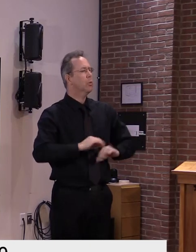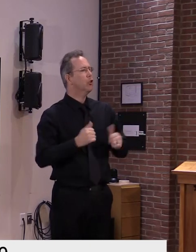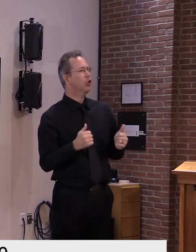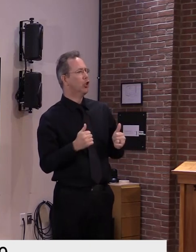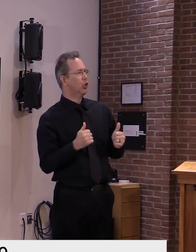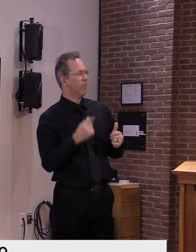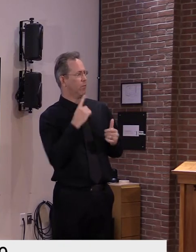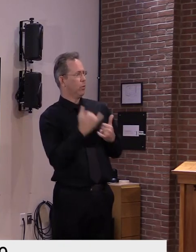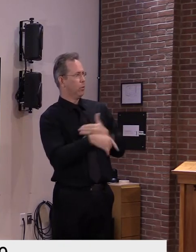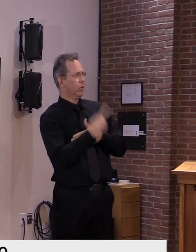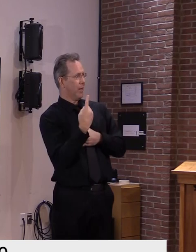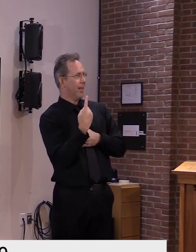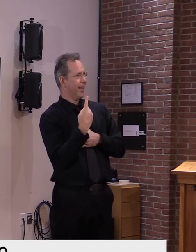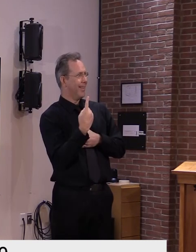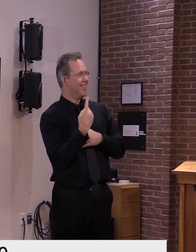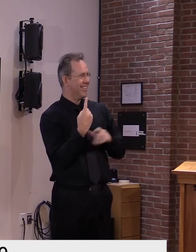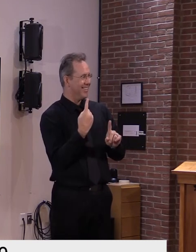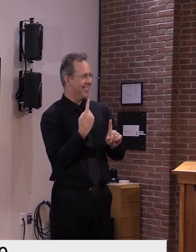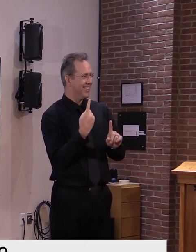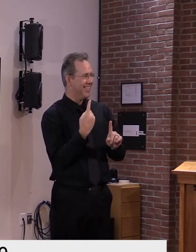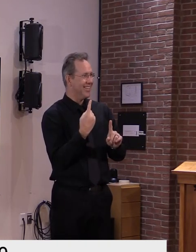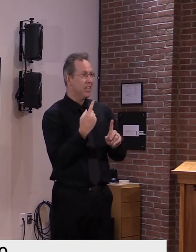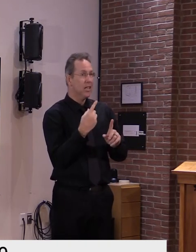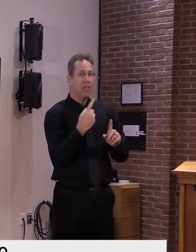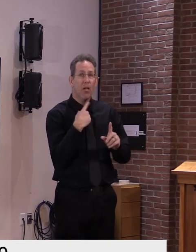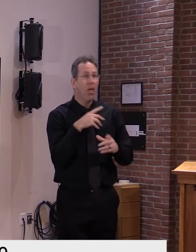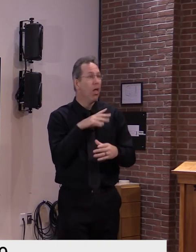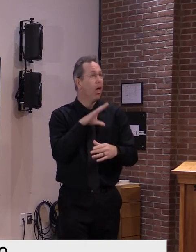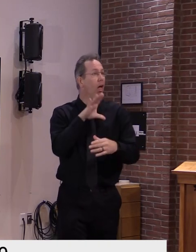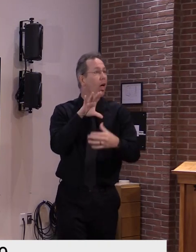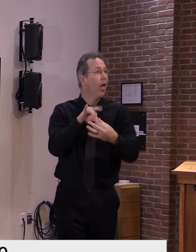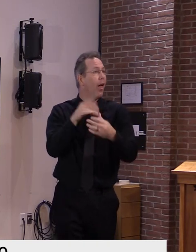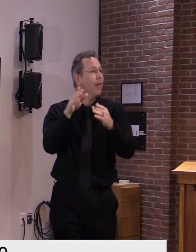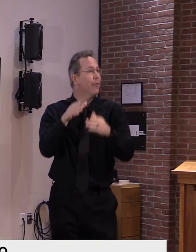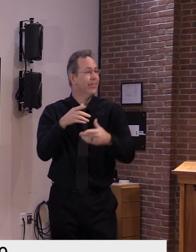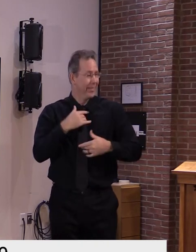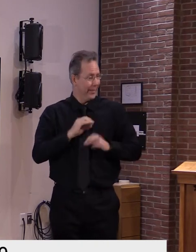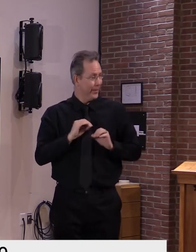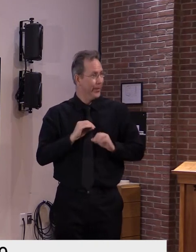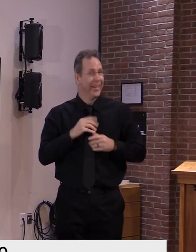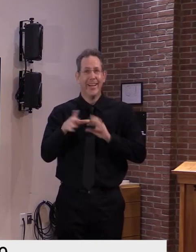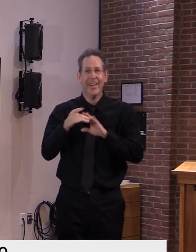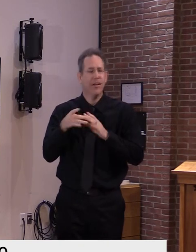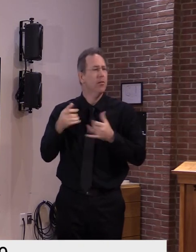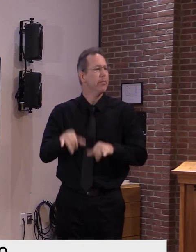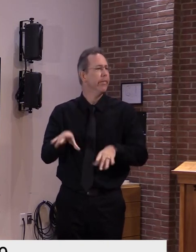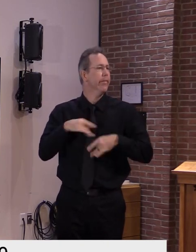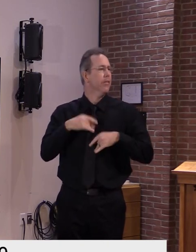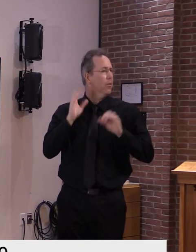gatherings. But even if you haven't, if you have other reasons for the testing, like you may have been in contact with someone with COVID, or you may